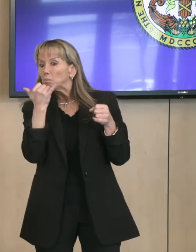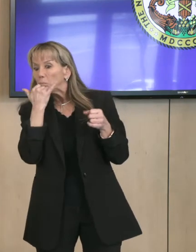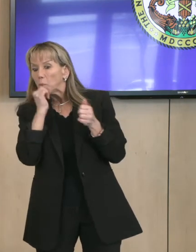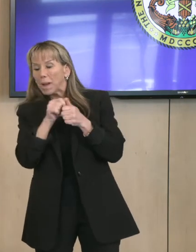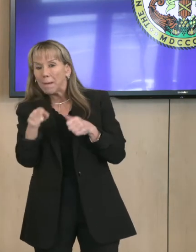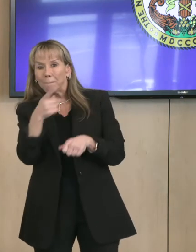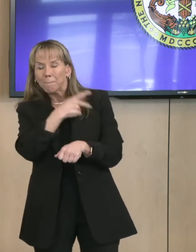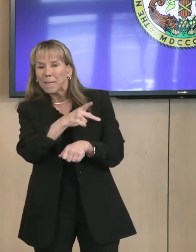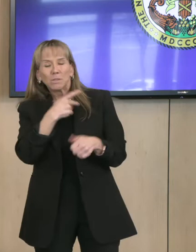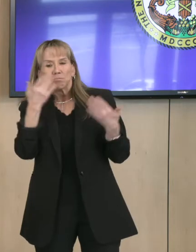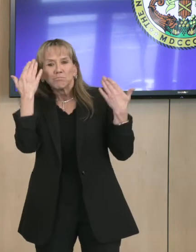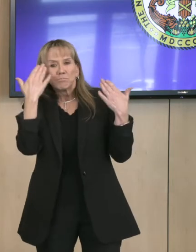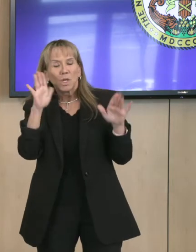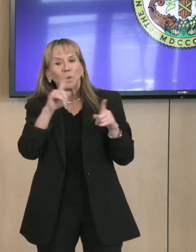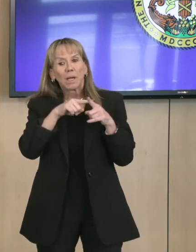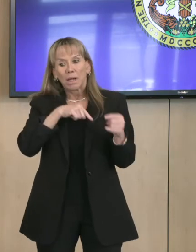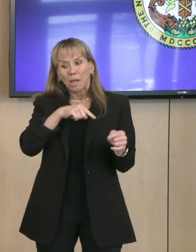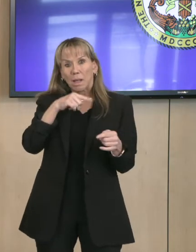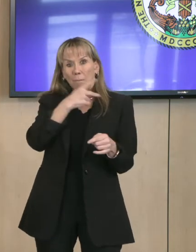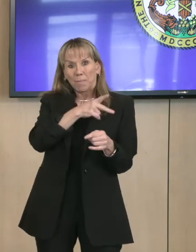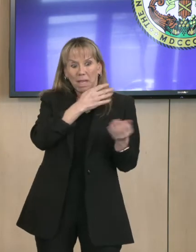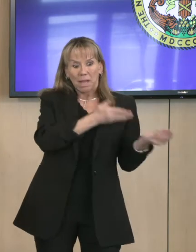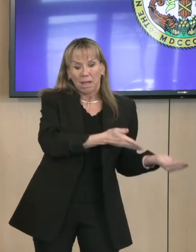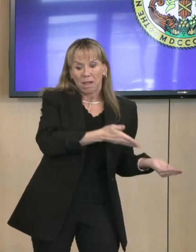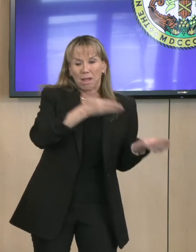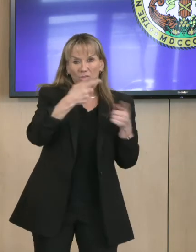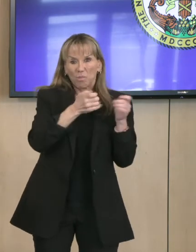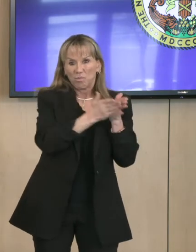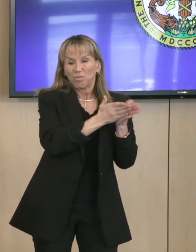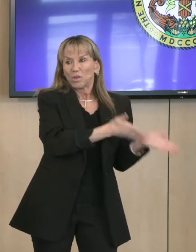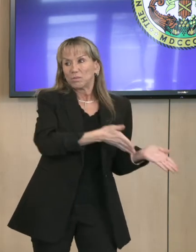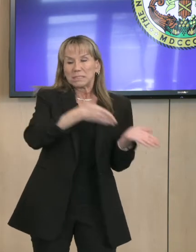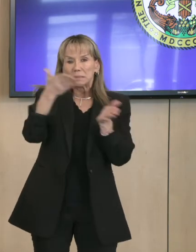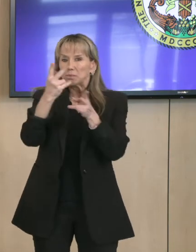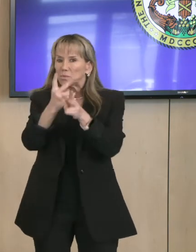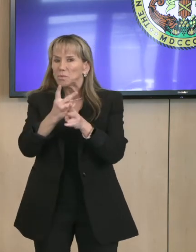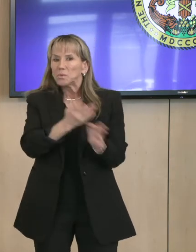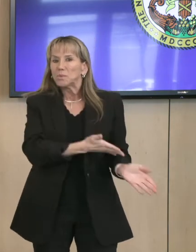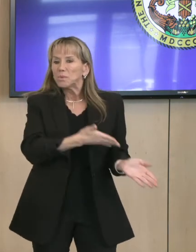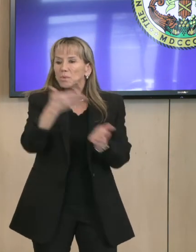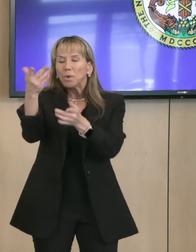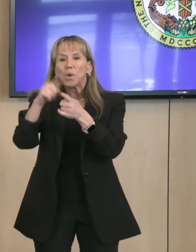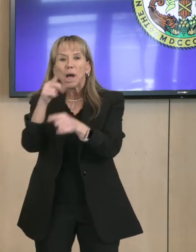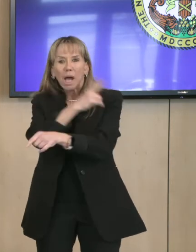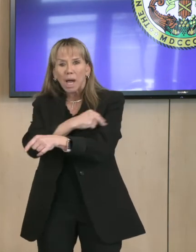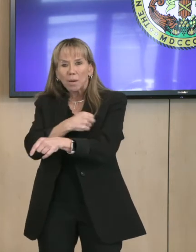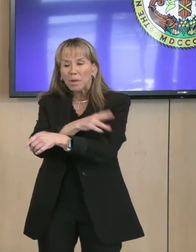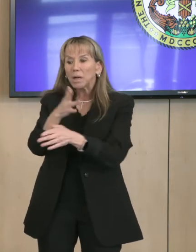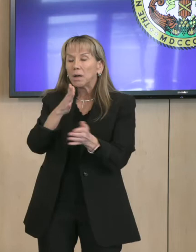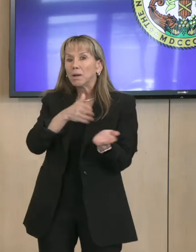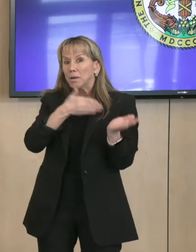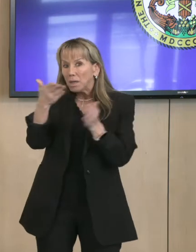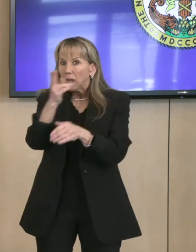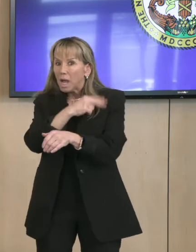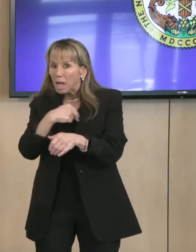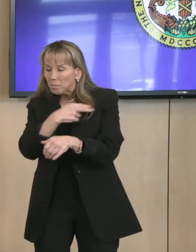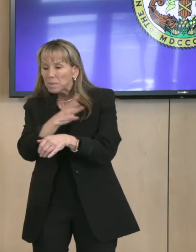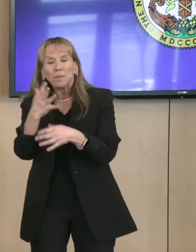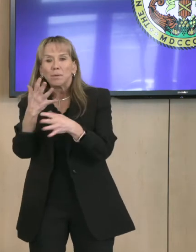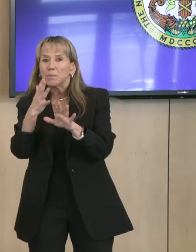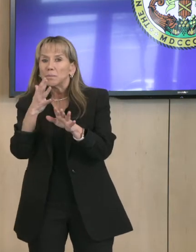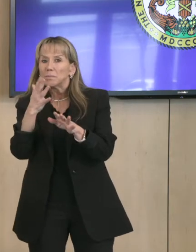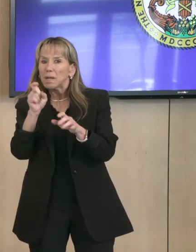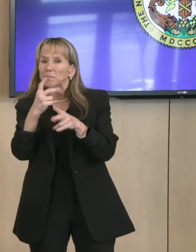patient arrived at the hospital. We did it with precautions to make sure that there were no exposures in San Diego